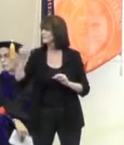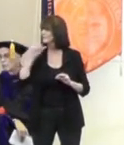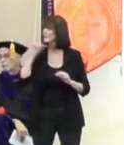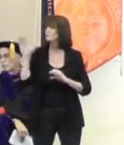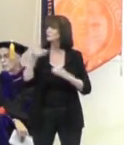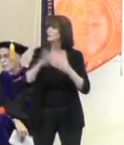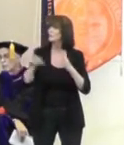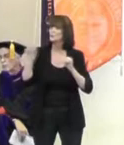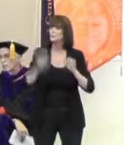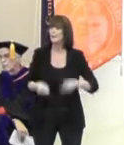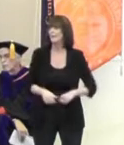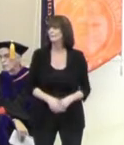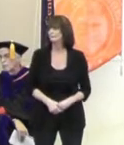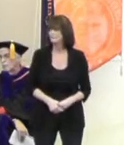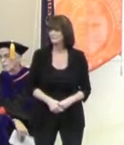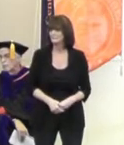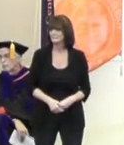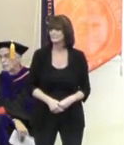Do what you can,